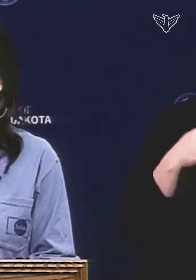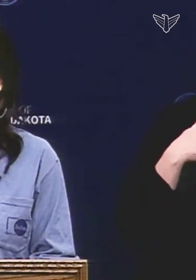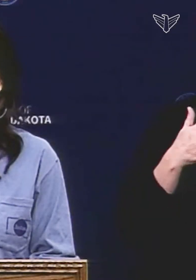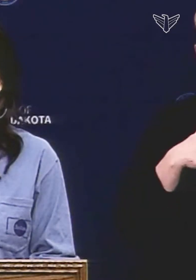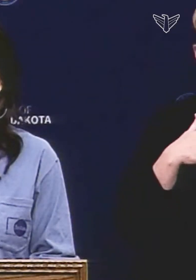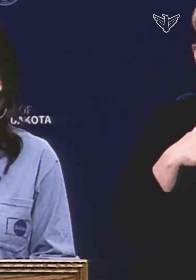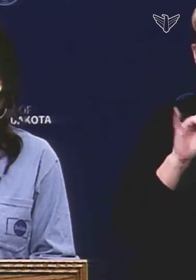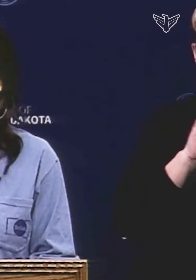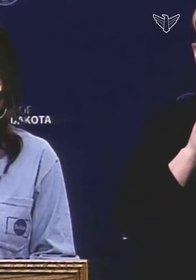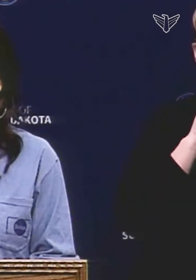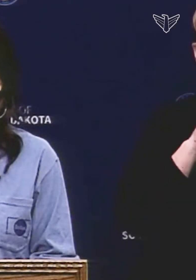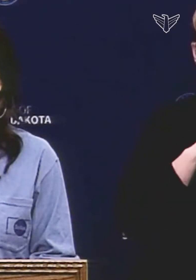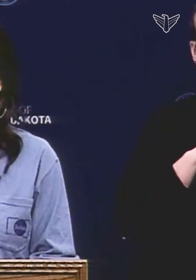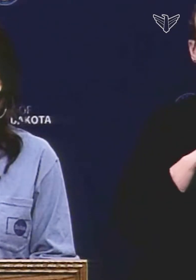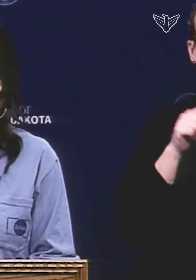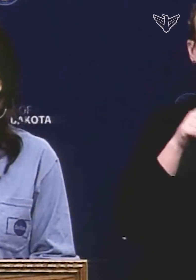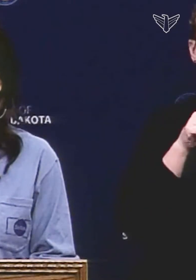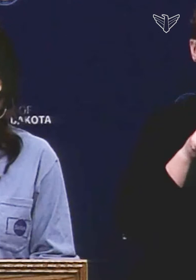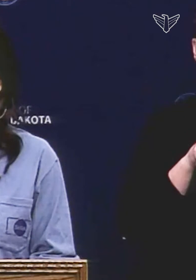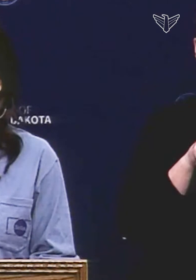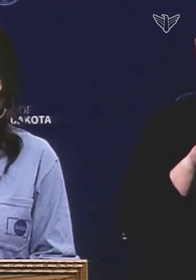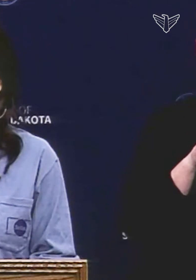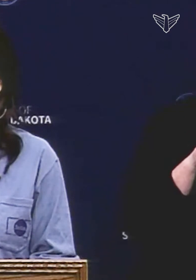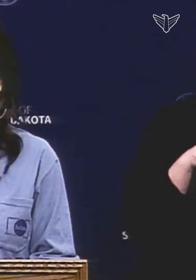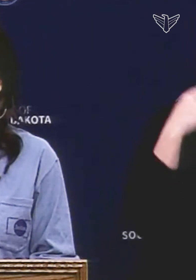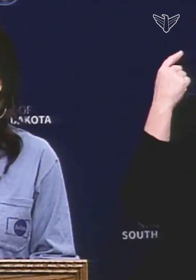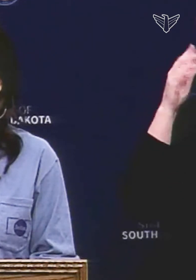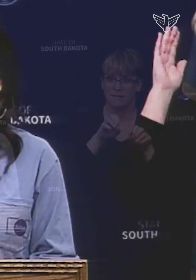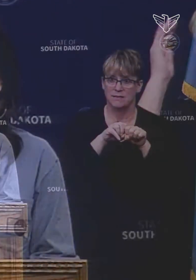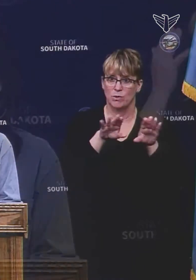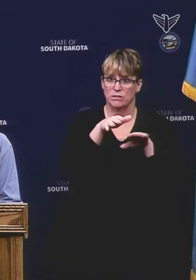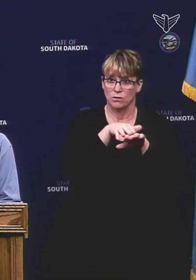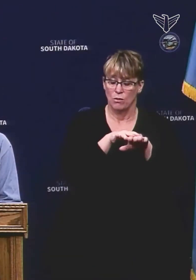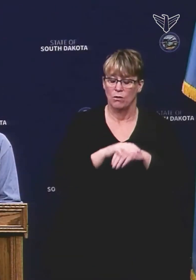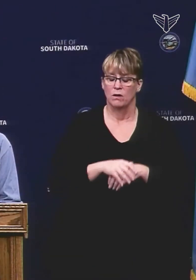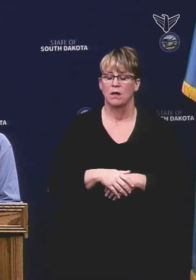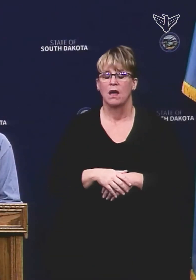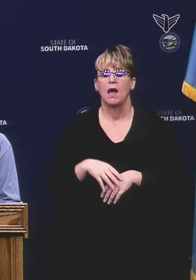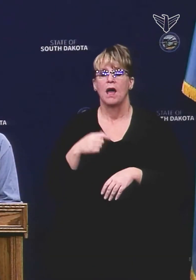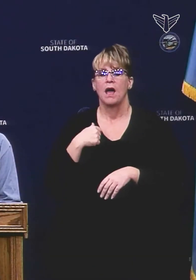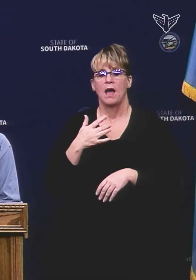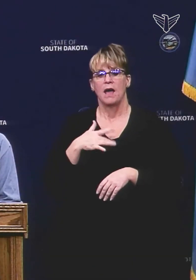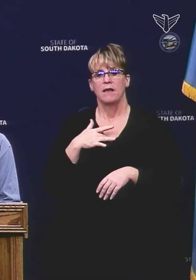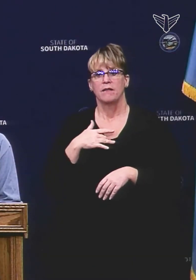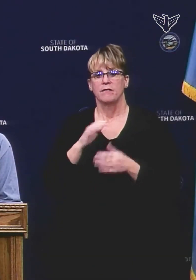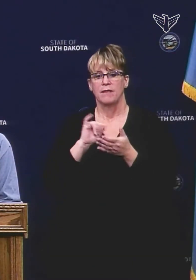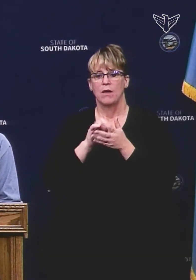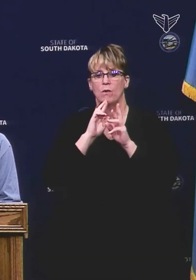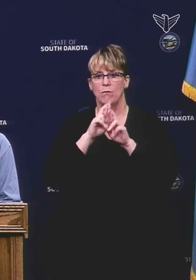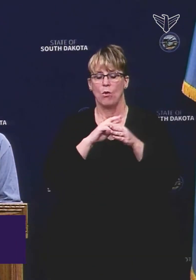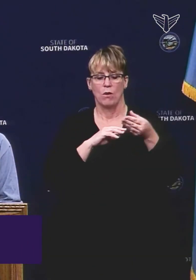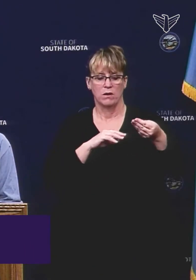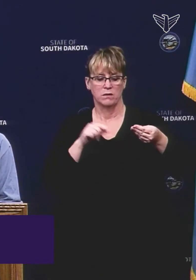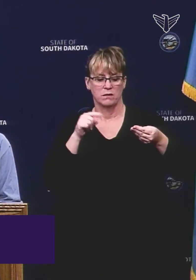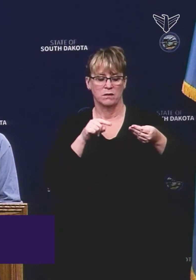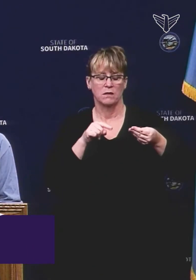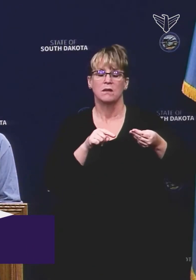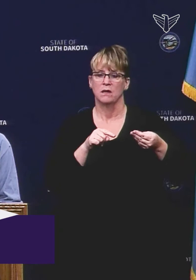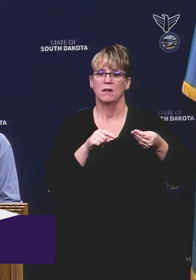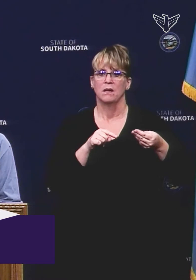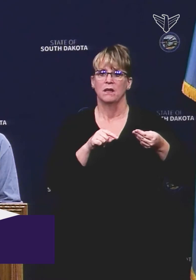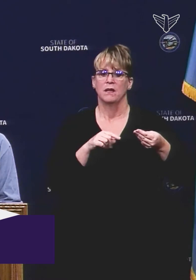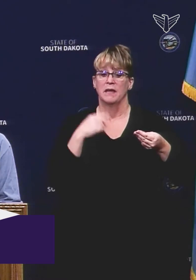Noem wouldn't say if Smithfield was doing enough to prevent the outbreak. From looking through the report, it